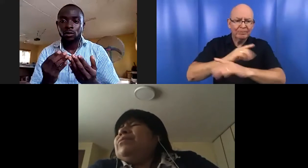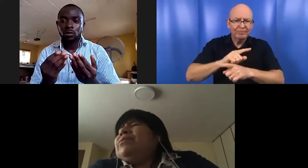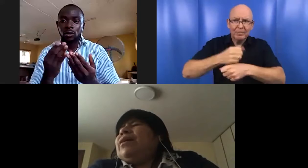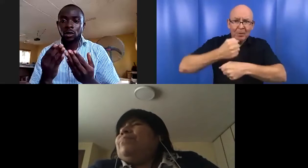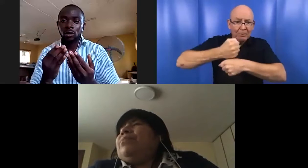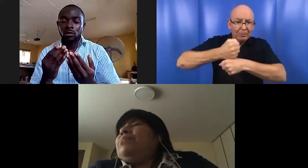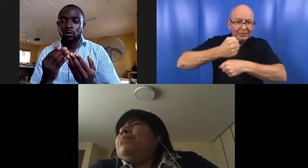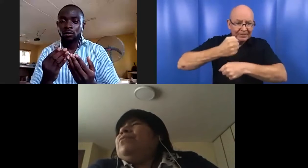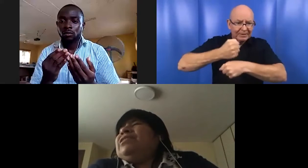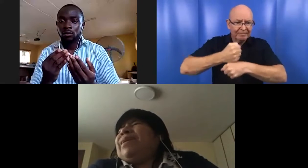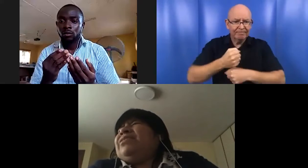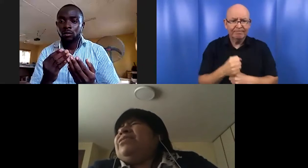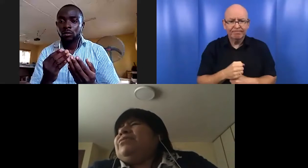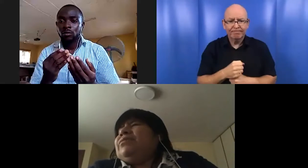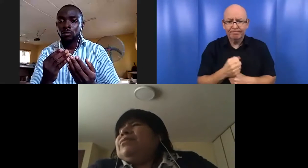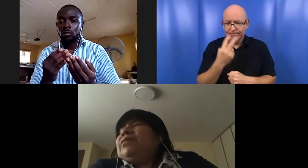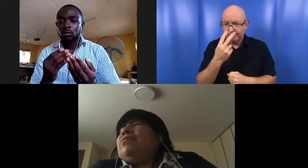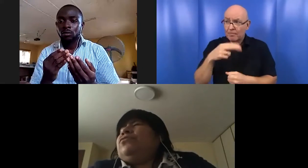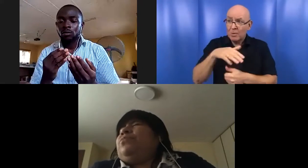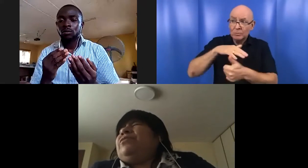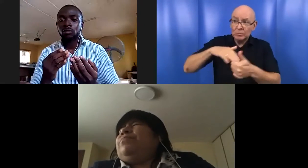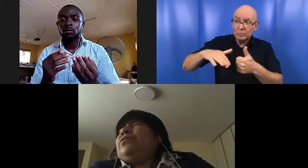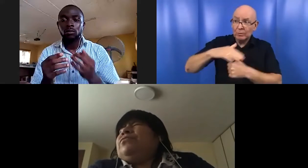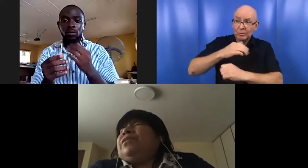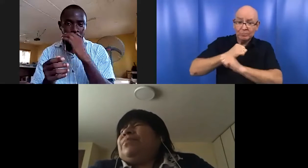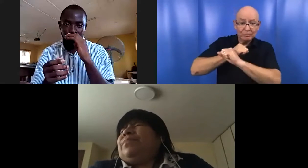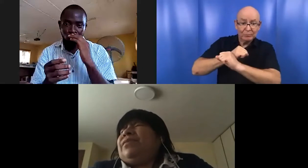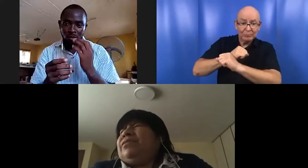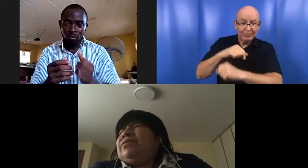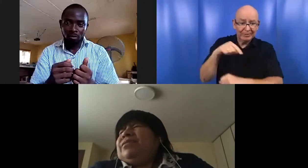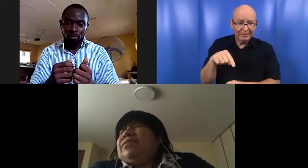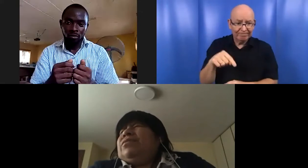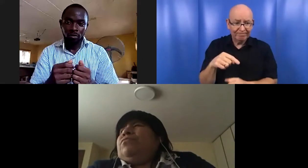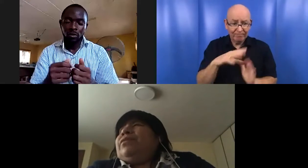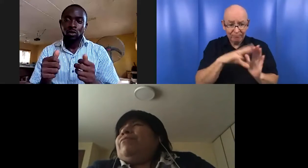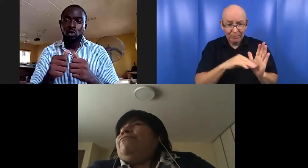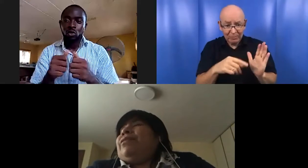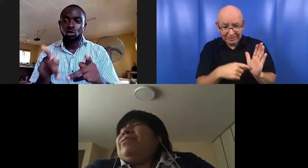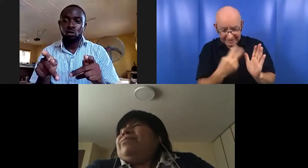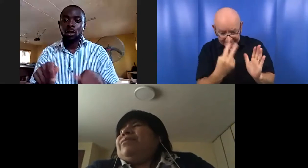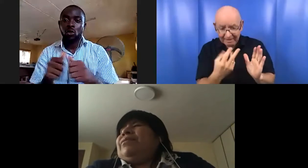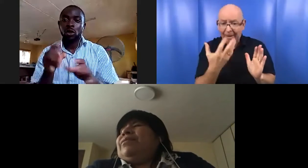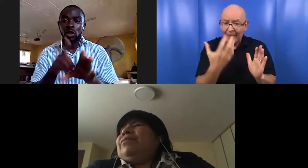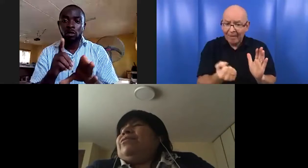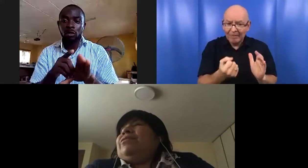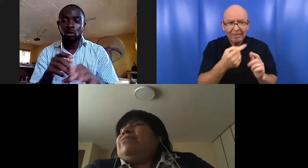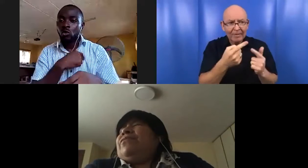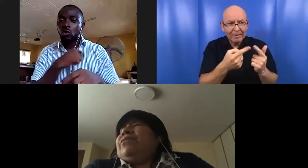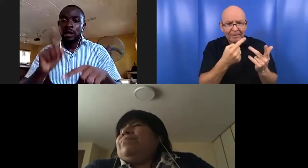governments and by municipalities in order to protect persons with disabilities. We can find 3